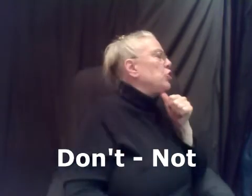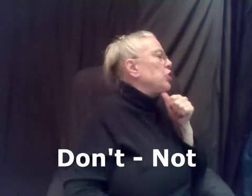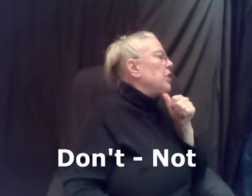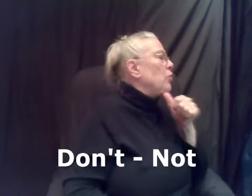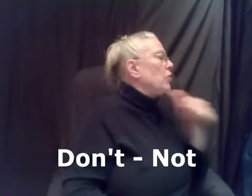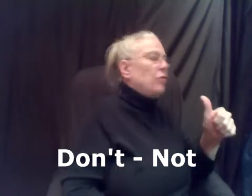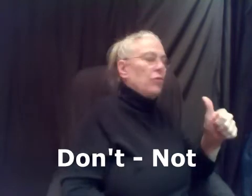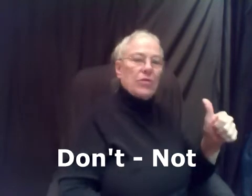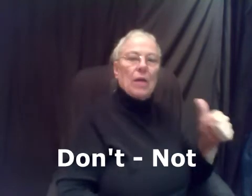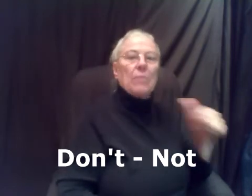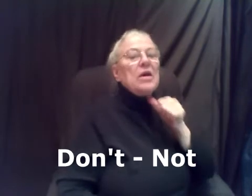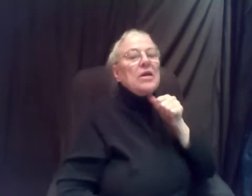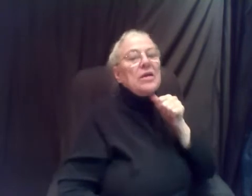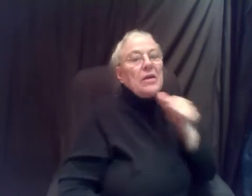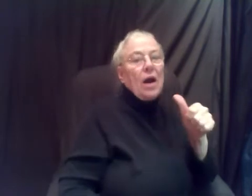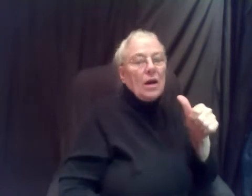chin with your thumb, not.